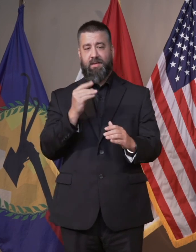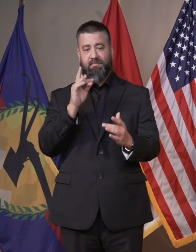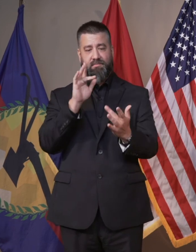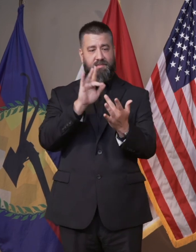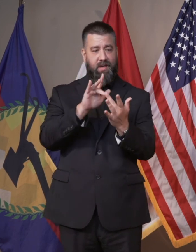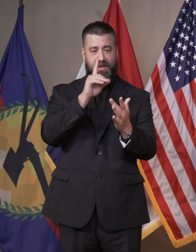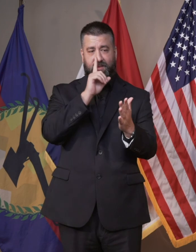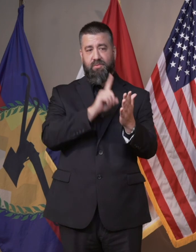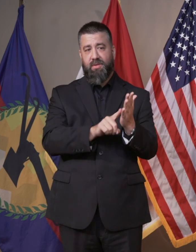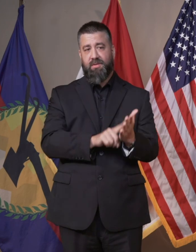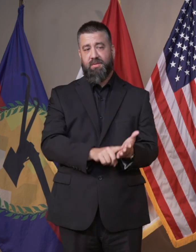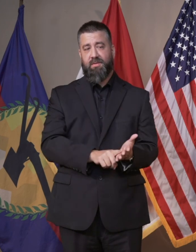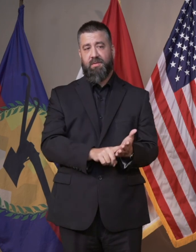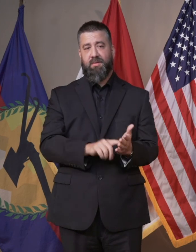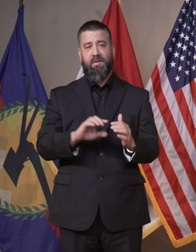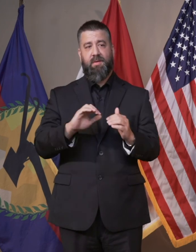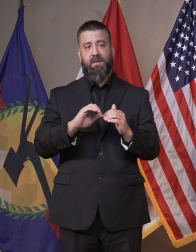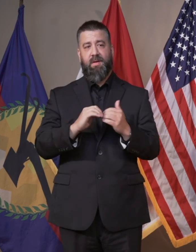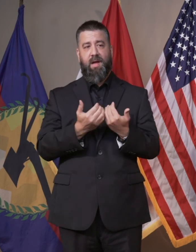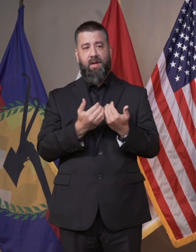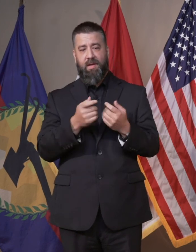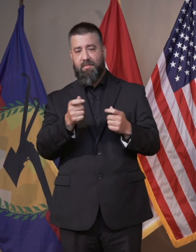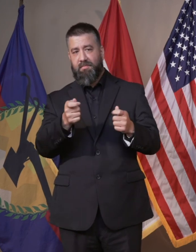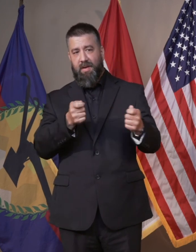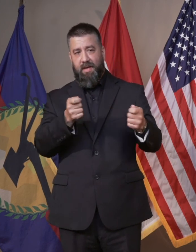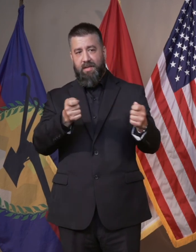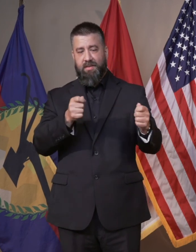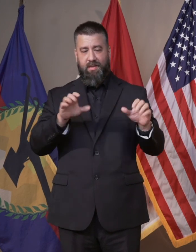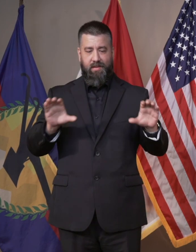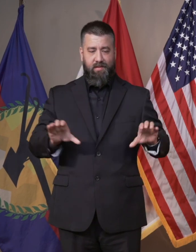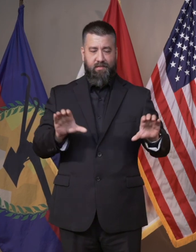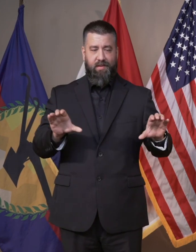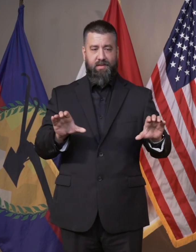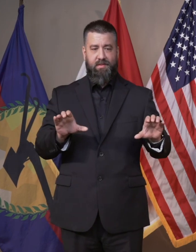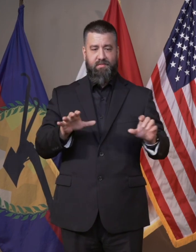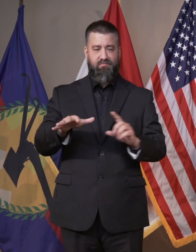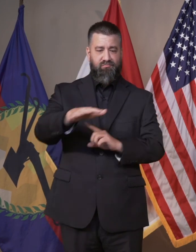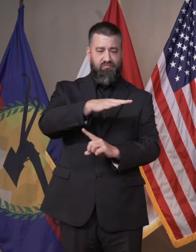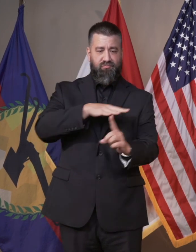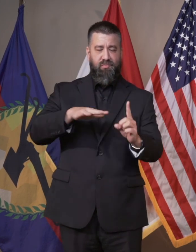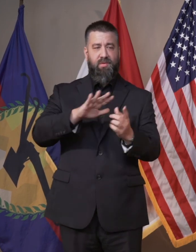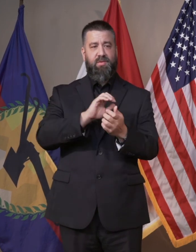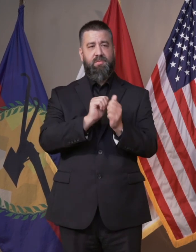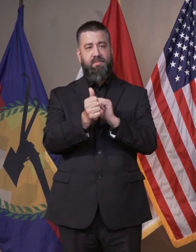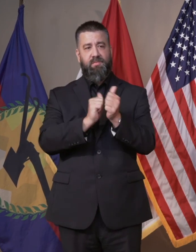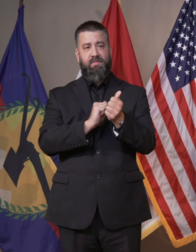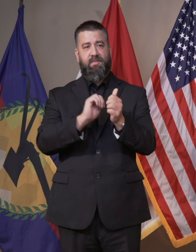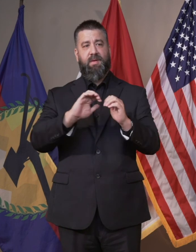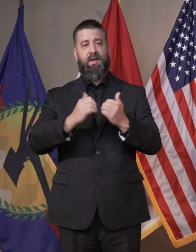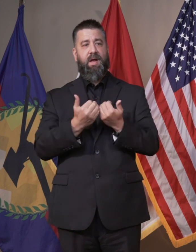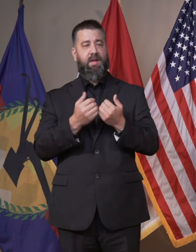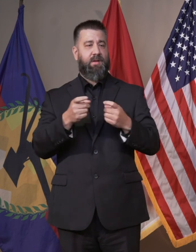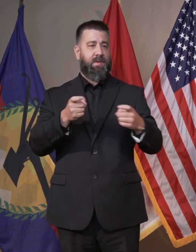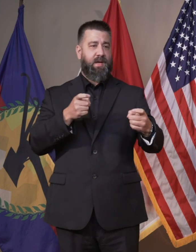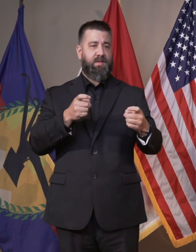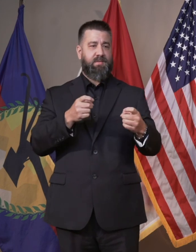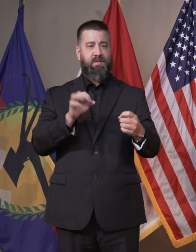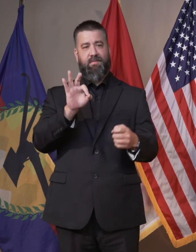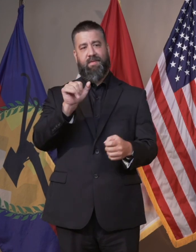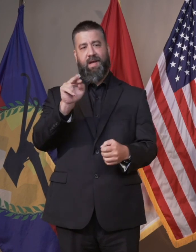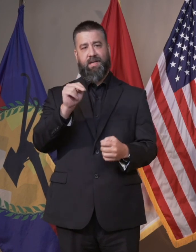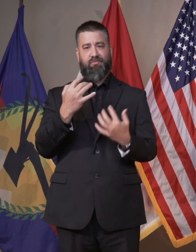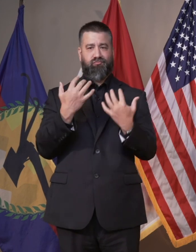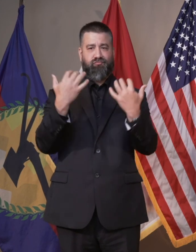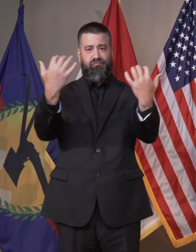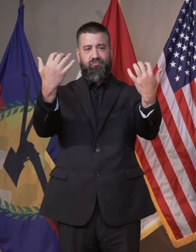tracing plans on how they manage activities around sports and how they'll manage spectators around the